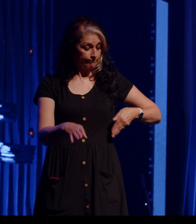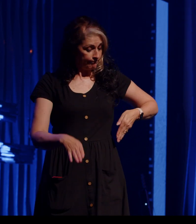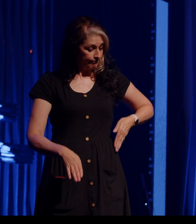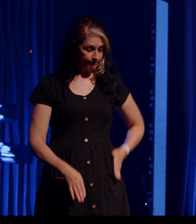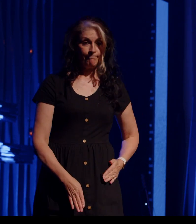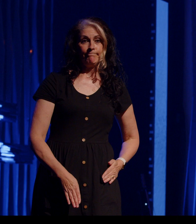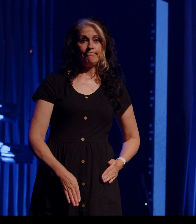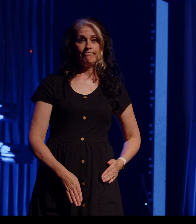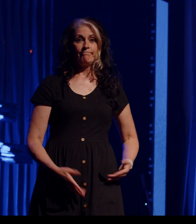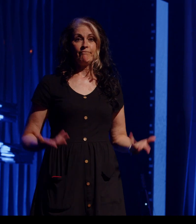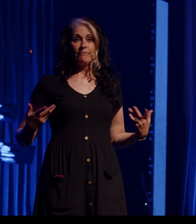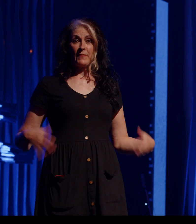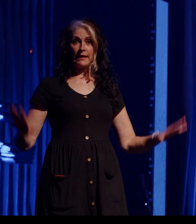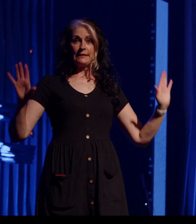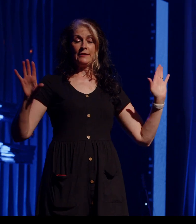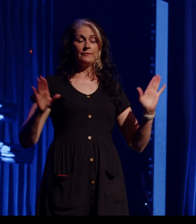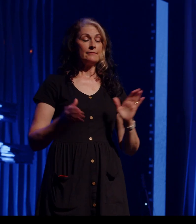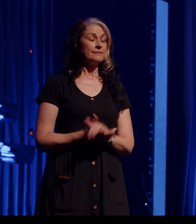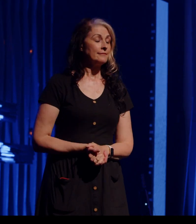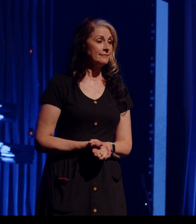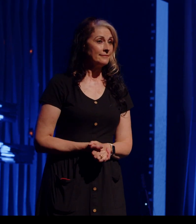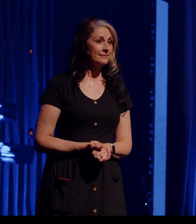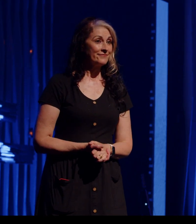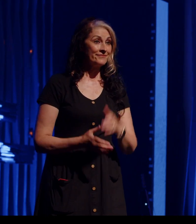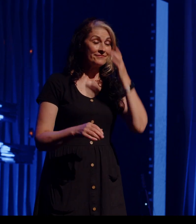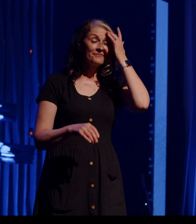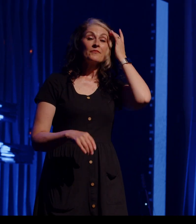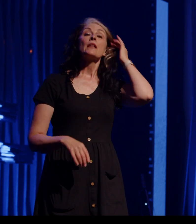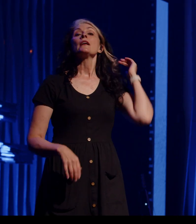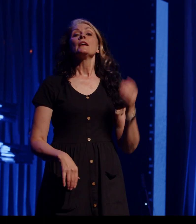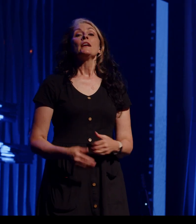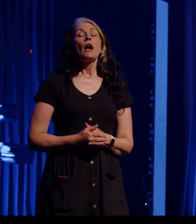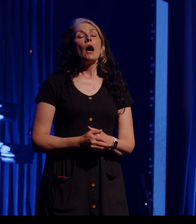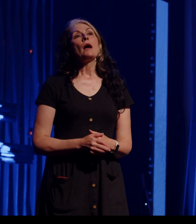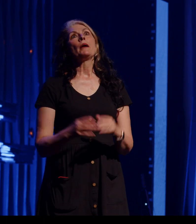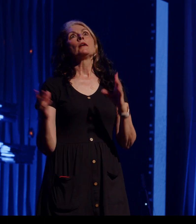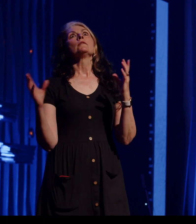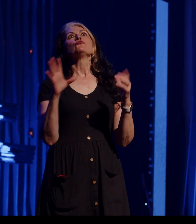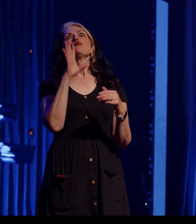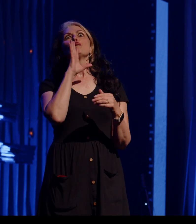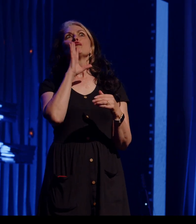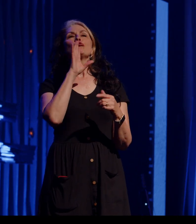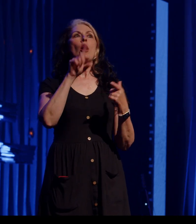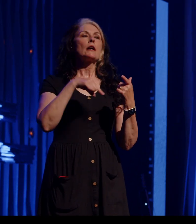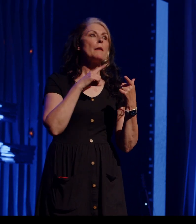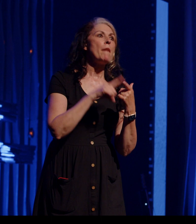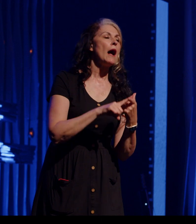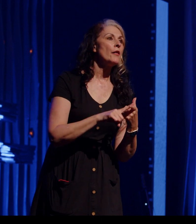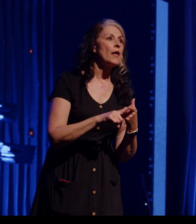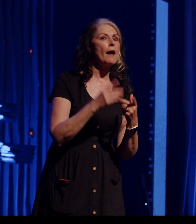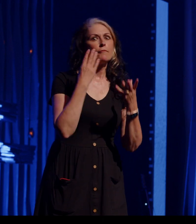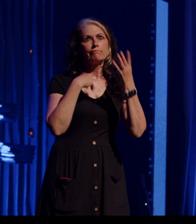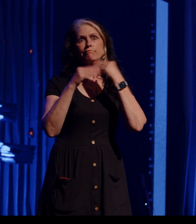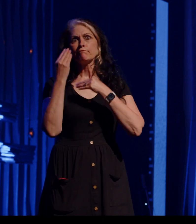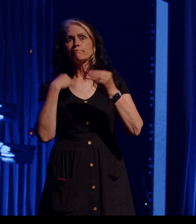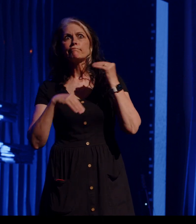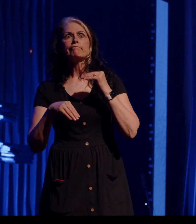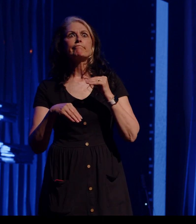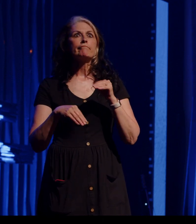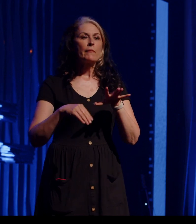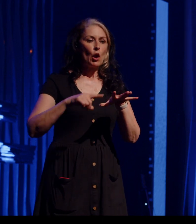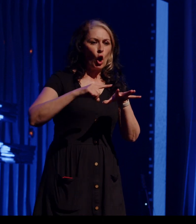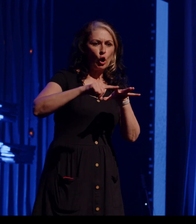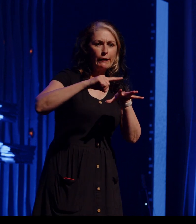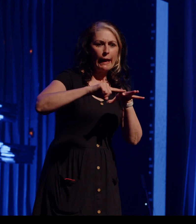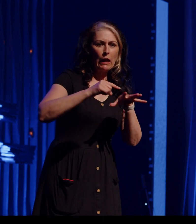like a gunslinger and holstered her weapon. She was the talk of the town at the reception, her blackened and burnt